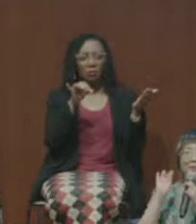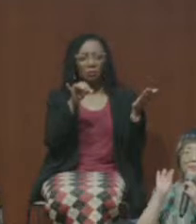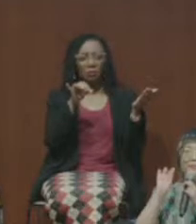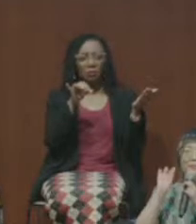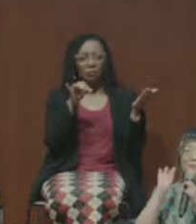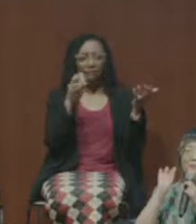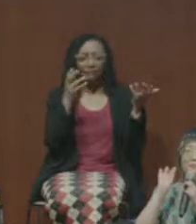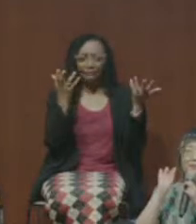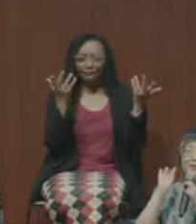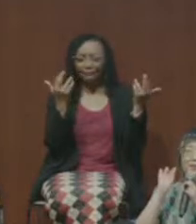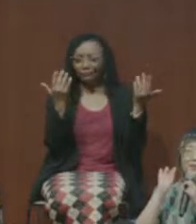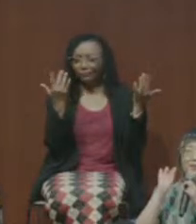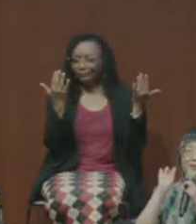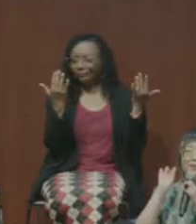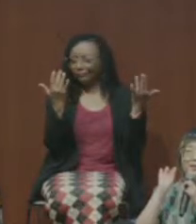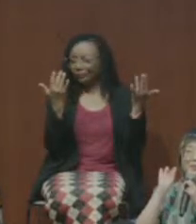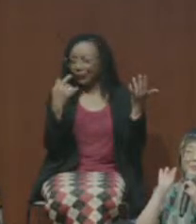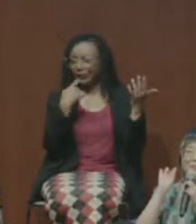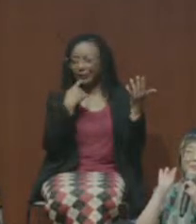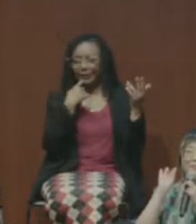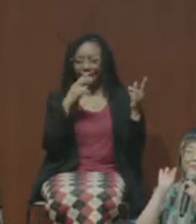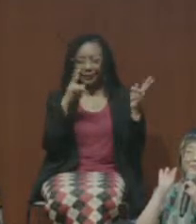kind of